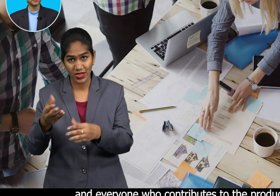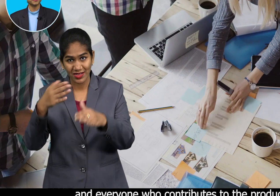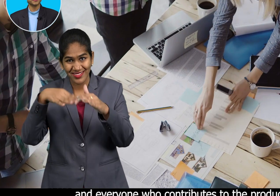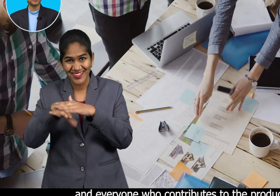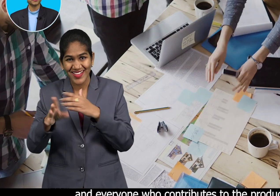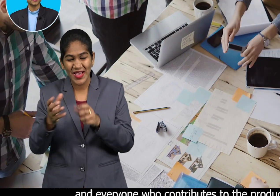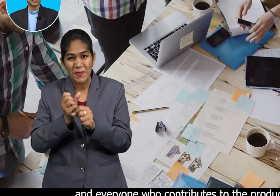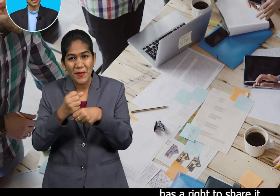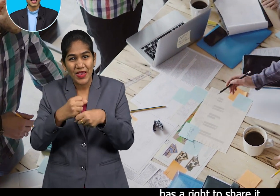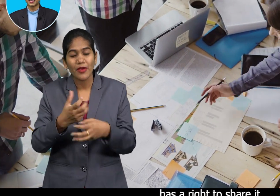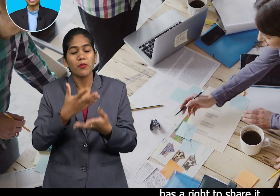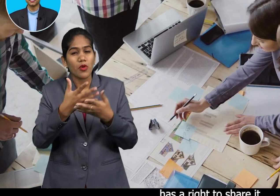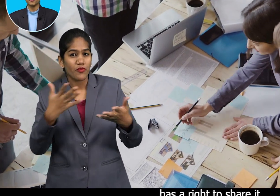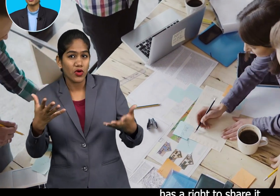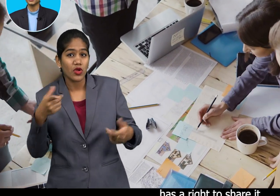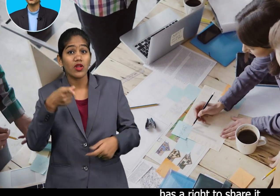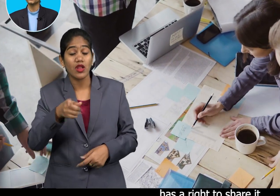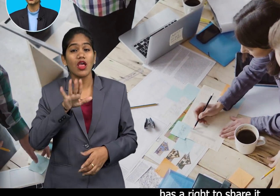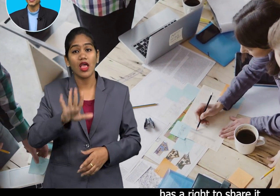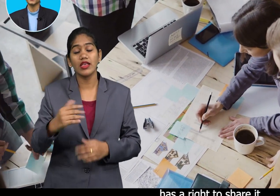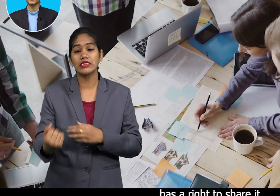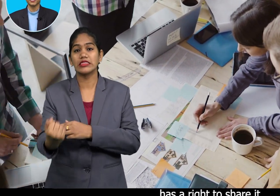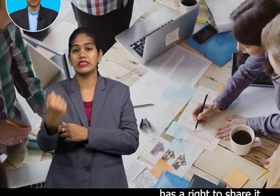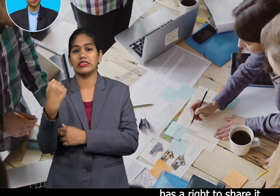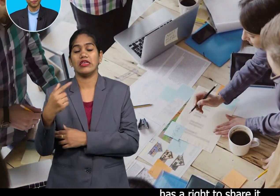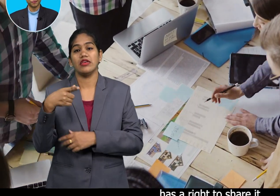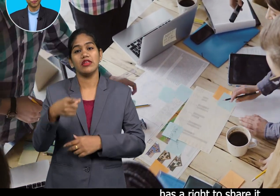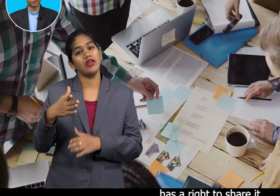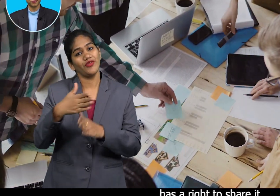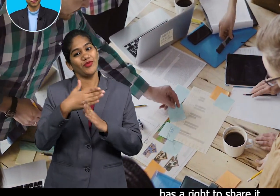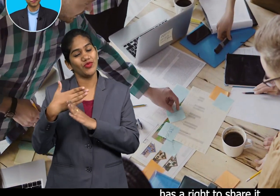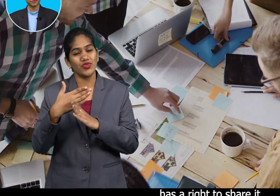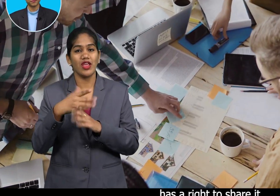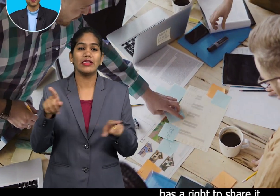good has a right to share it.